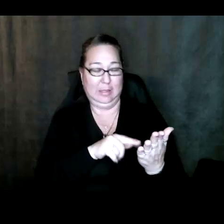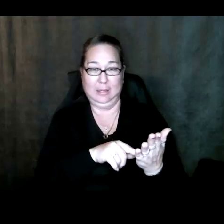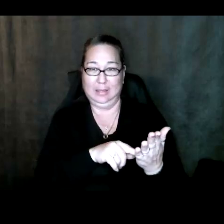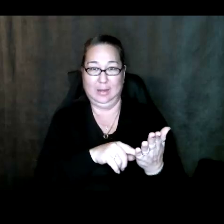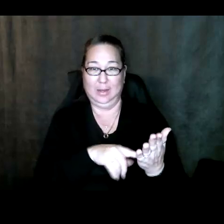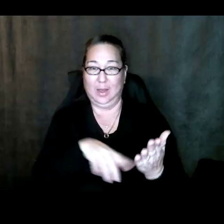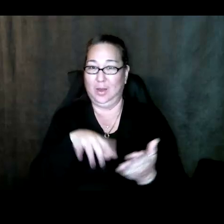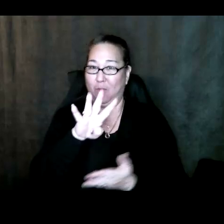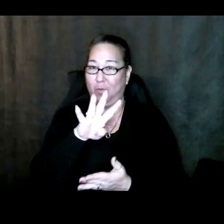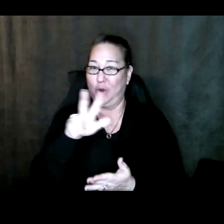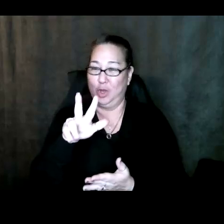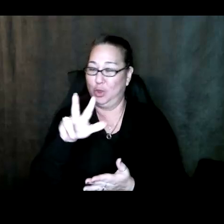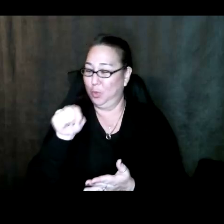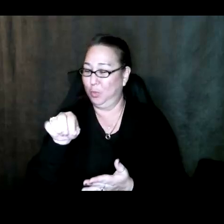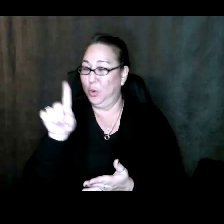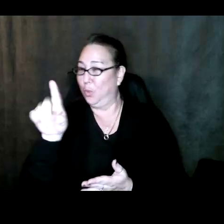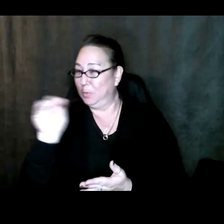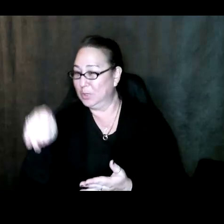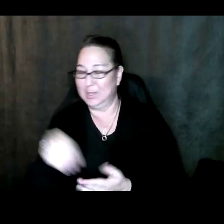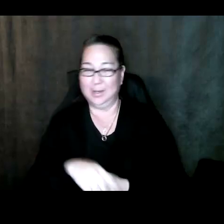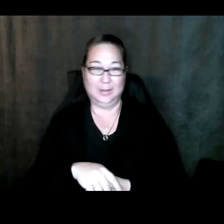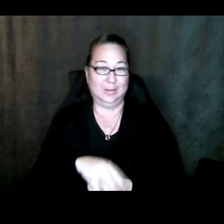33.7% and 56.5%.